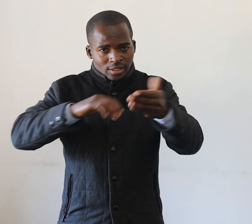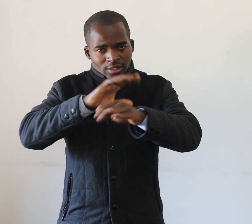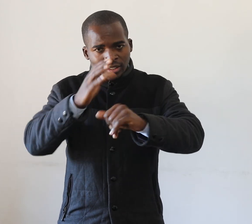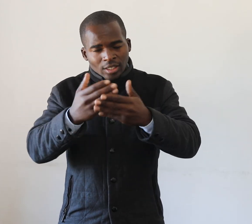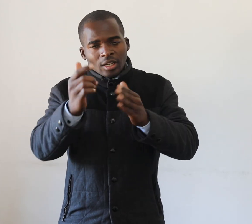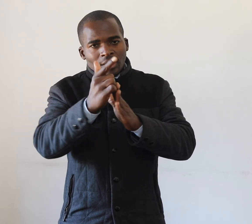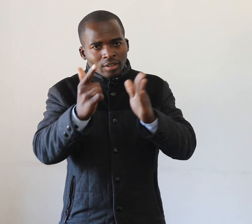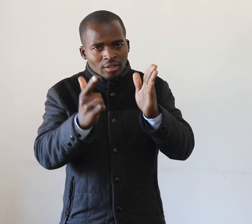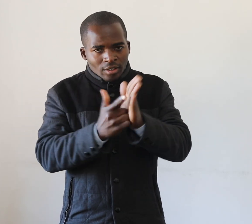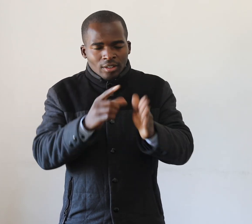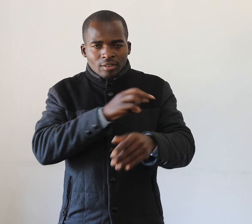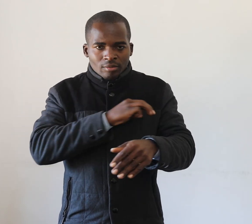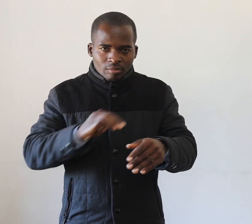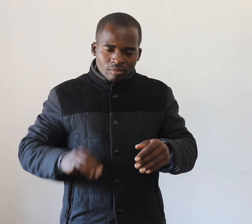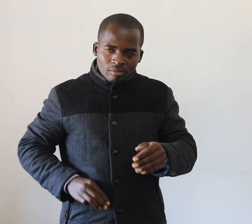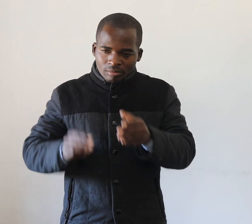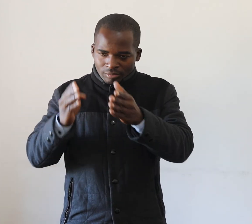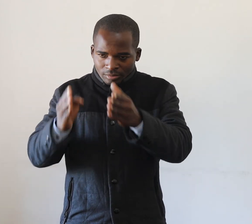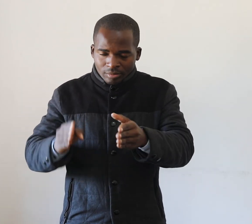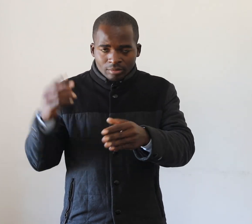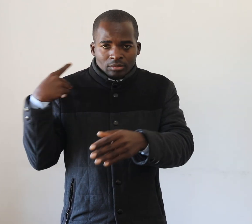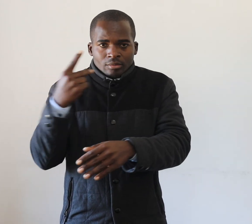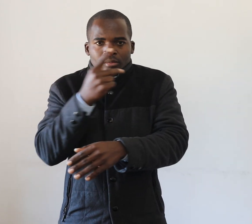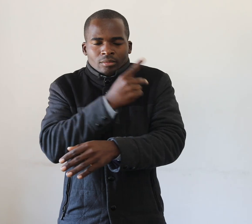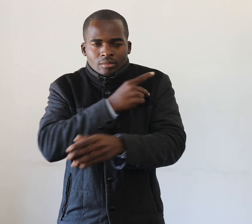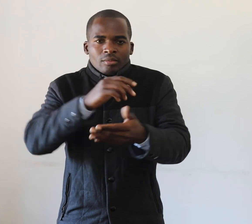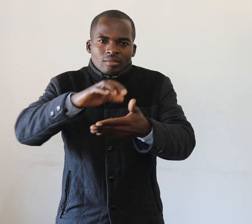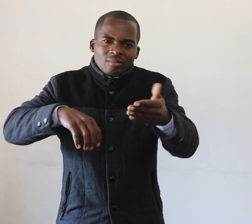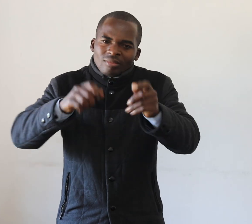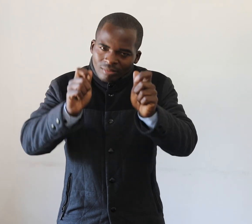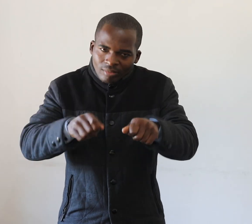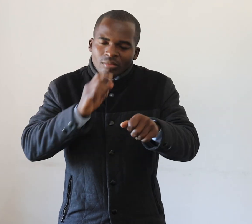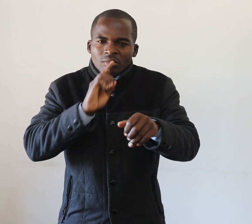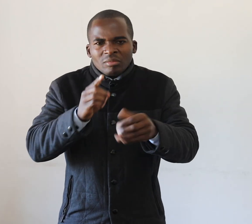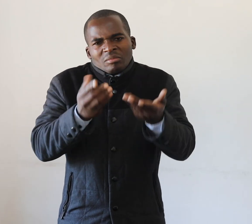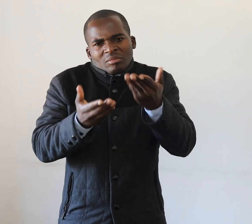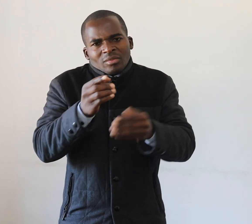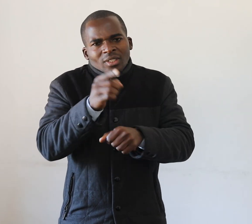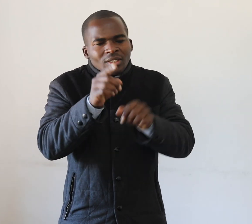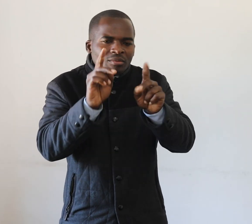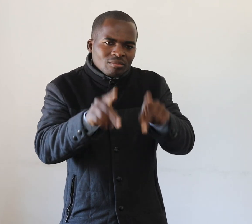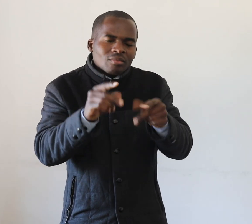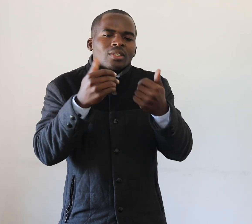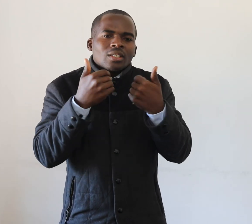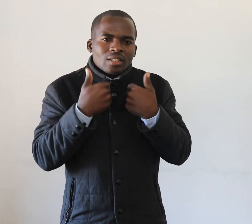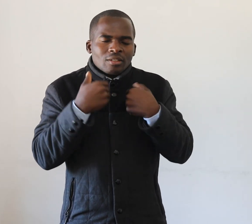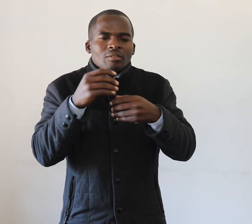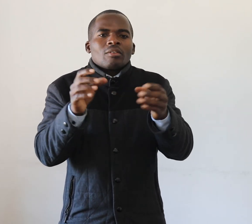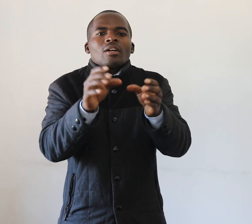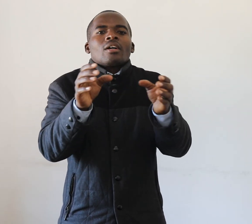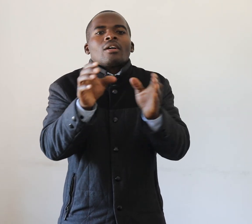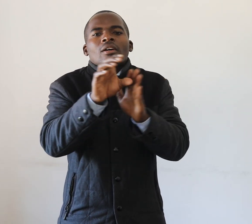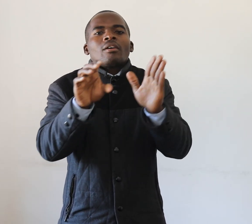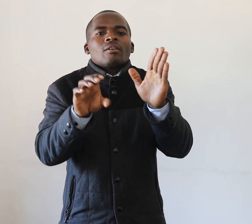of Parliament from Parliament even if none of the normal constitutional grounds has